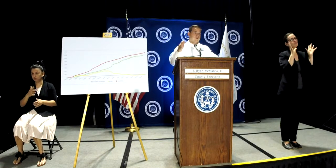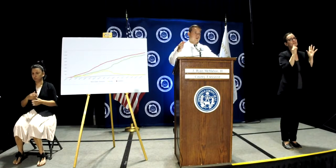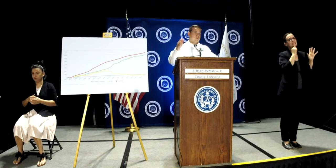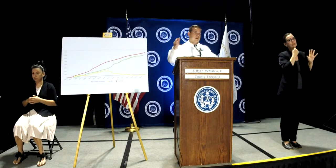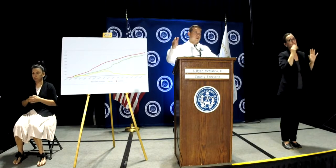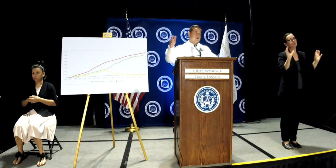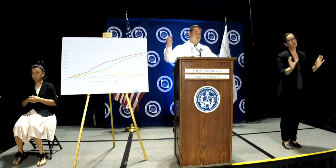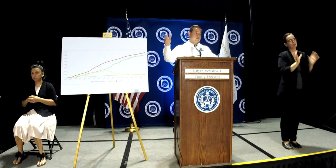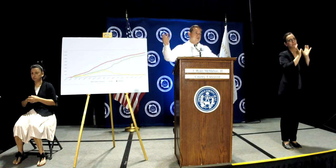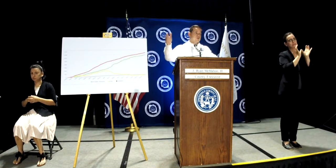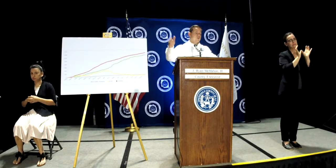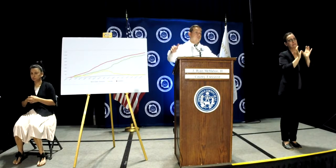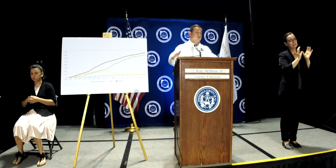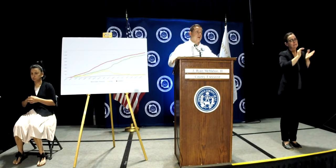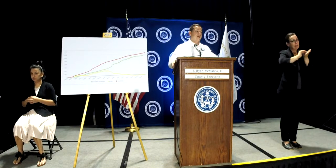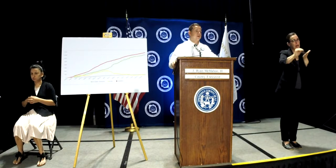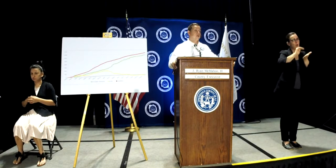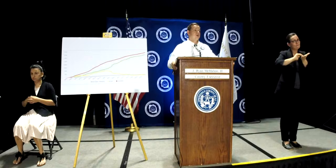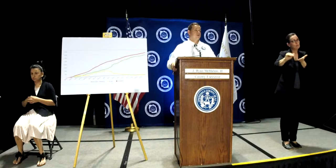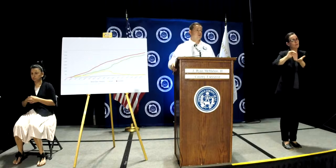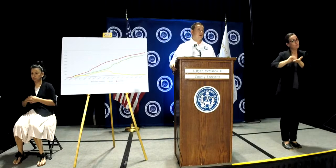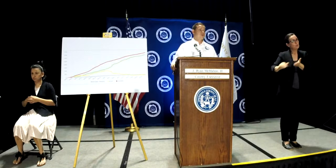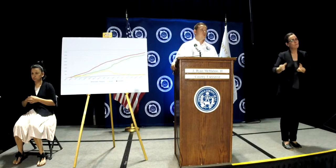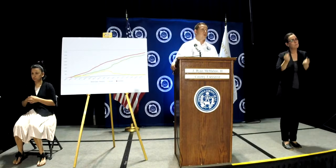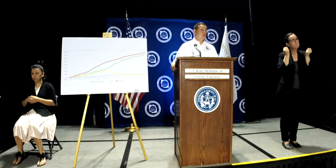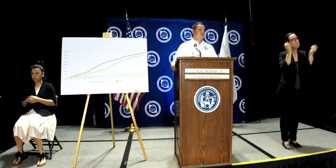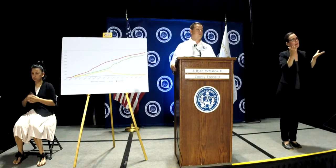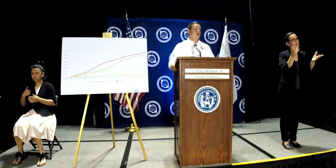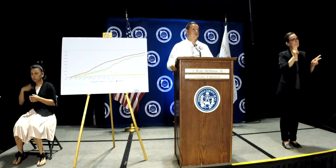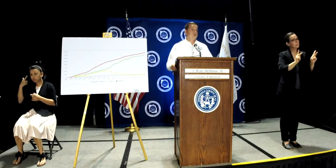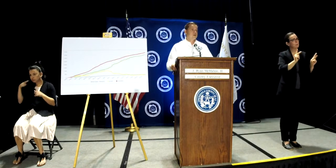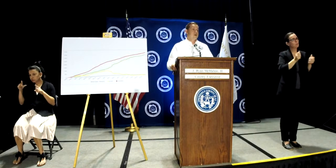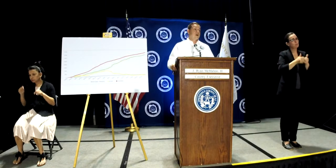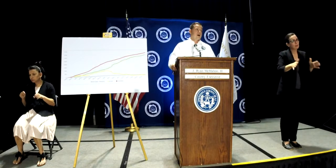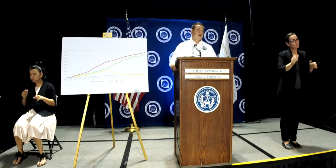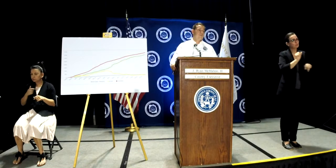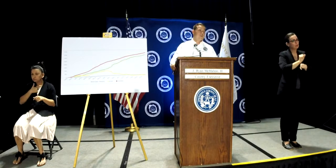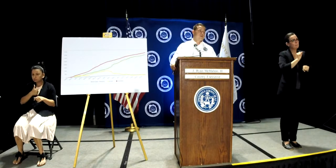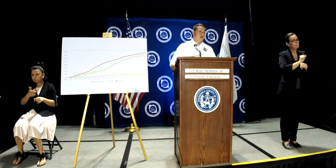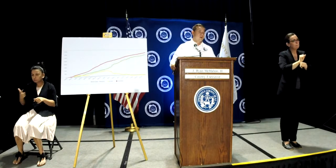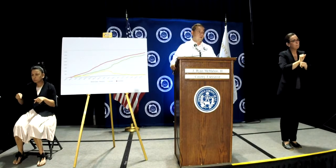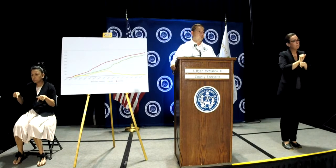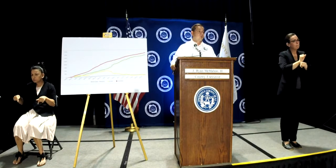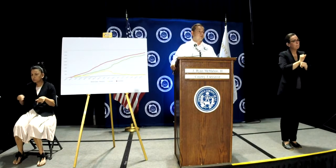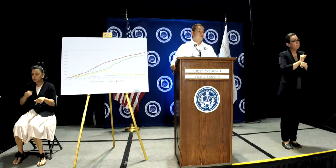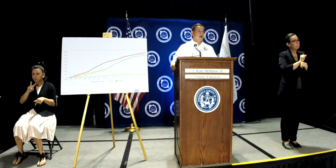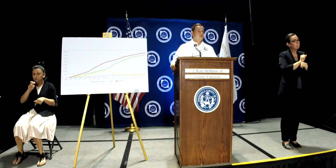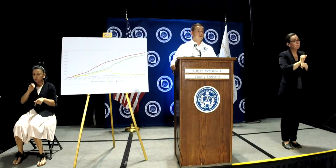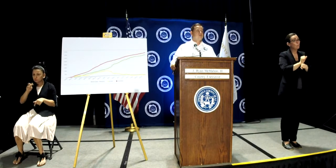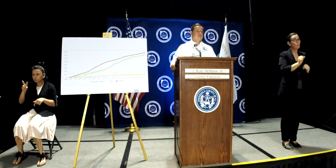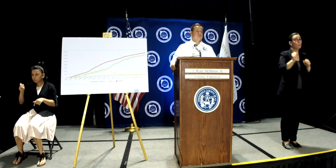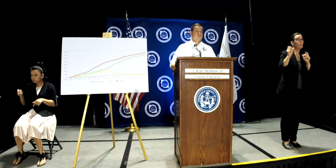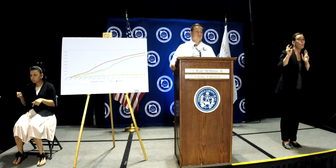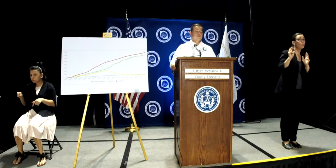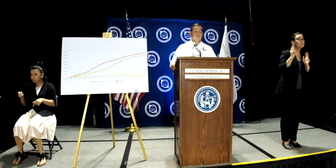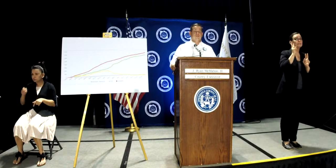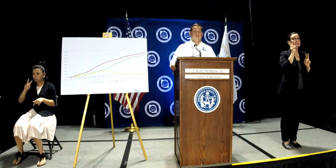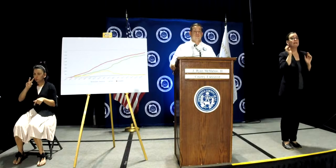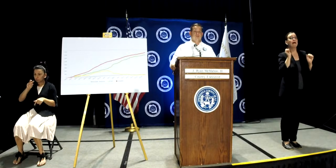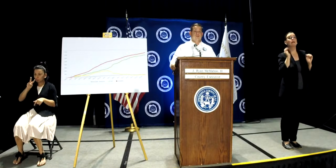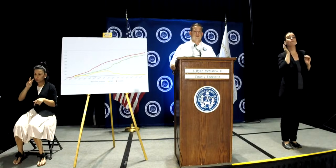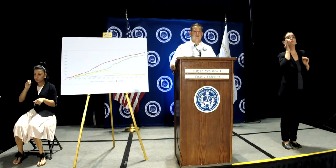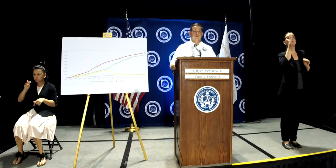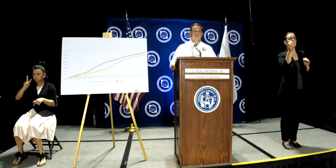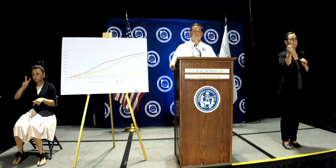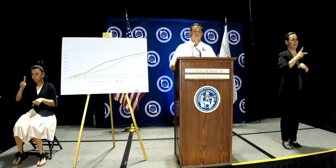and hopefully many of these positions we would bring back in 2021's budget. He's talking about 22,000 I